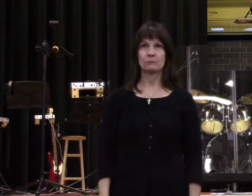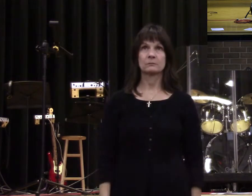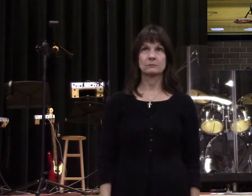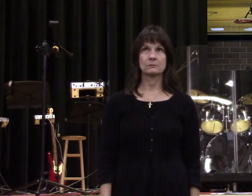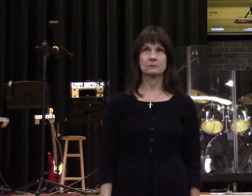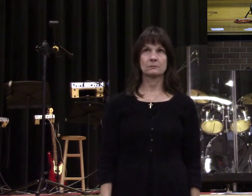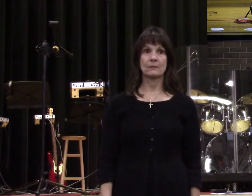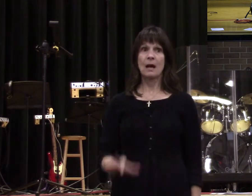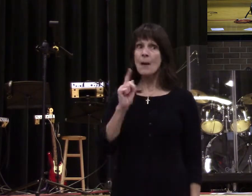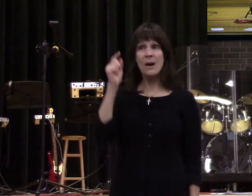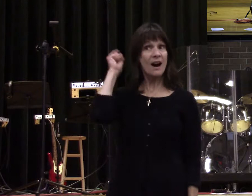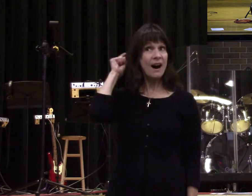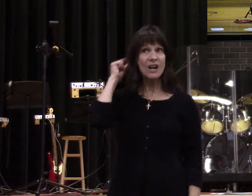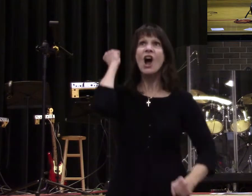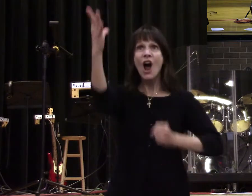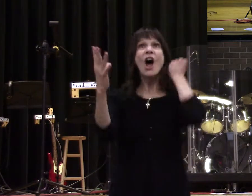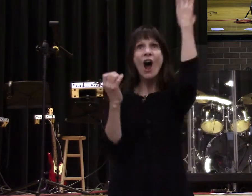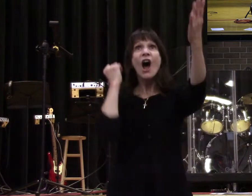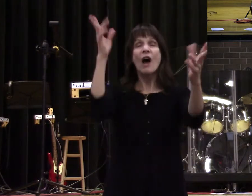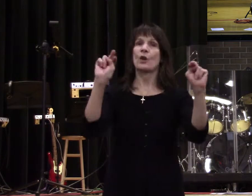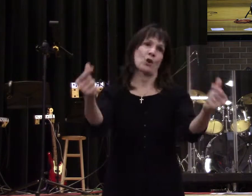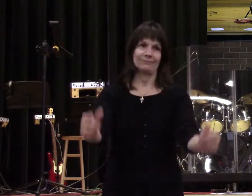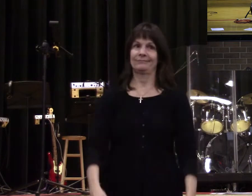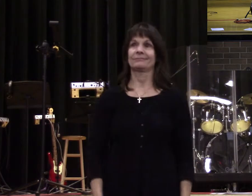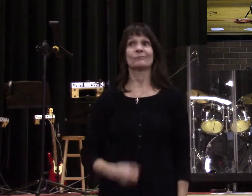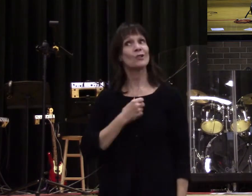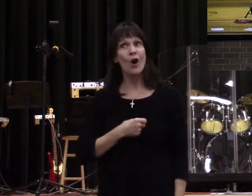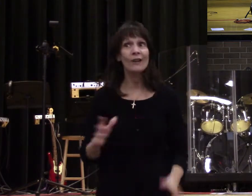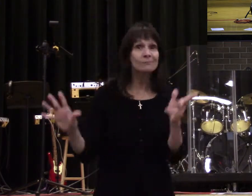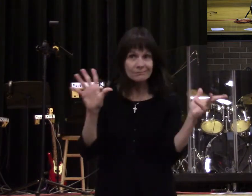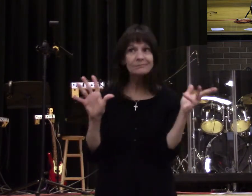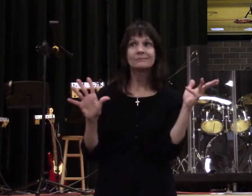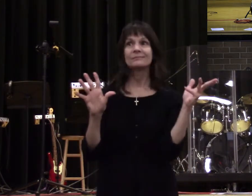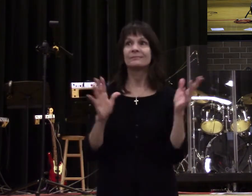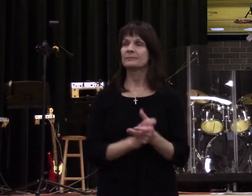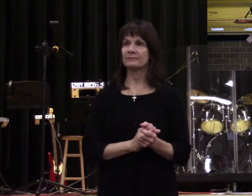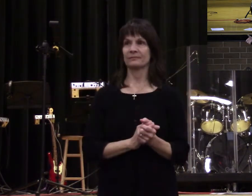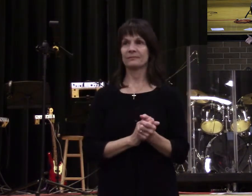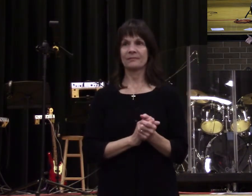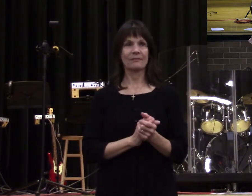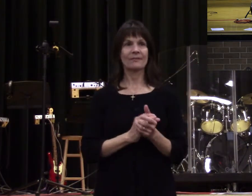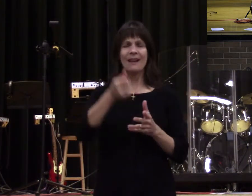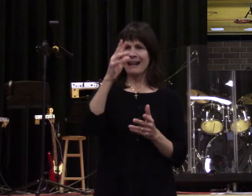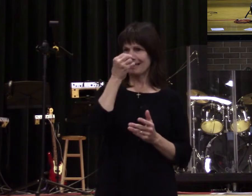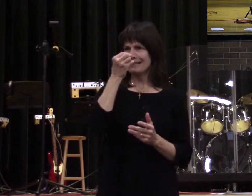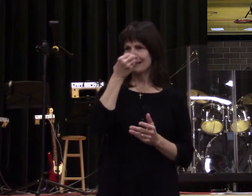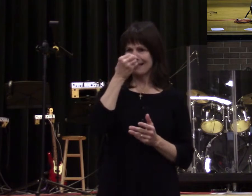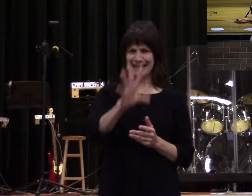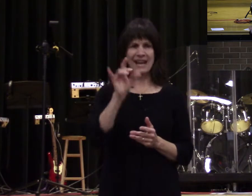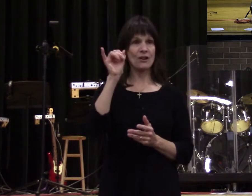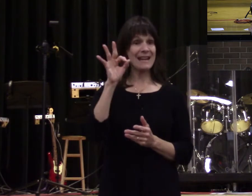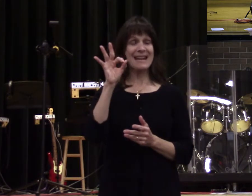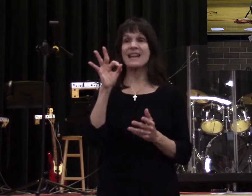noise that proceeds from your mouth. Notice it doesn't say sing a beautiful song. It says make a joyful song. Okay,